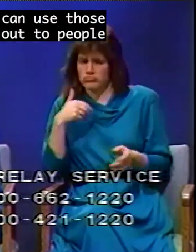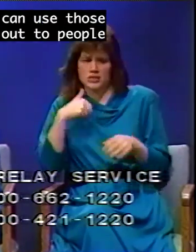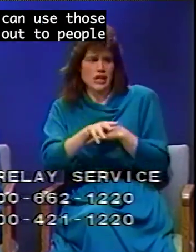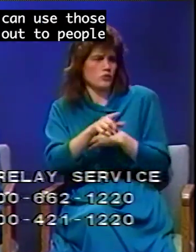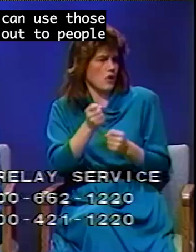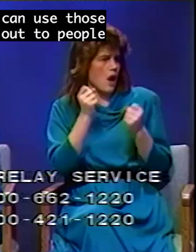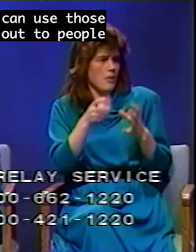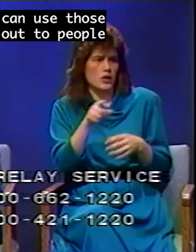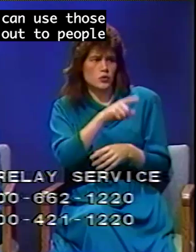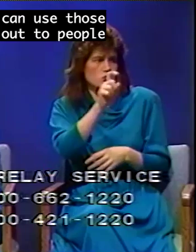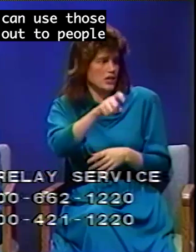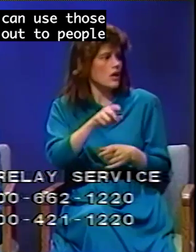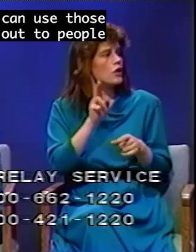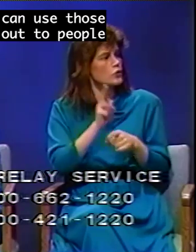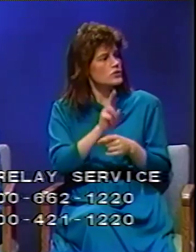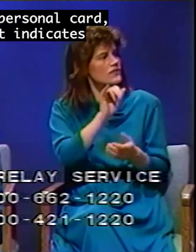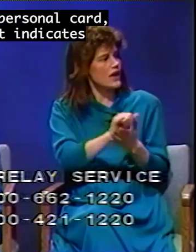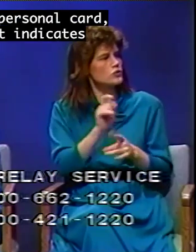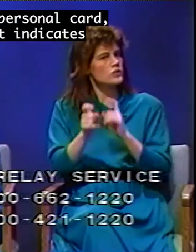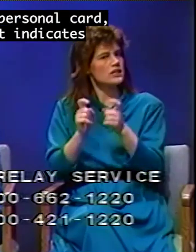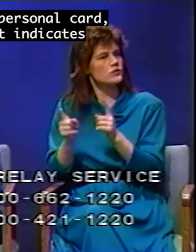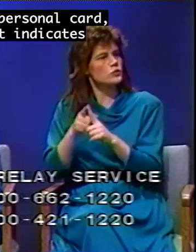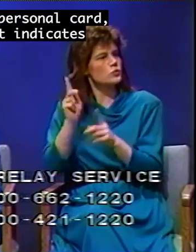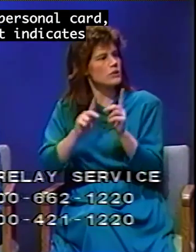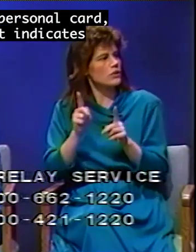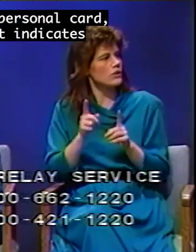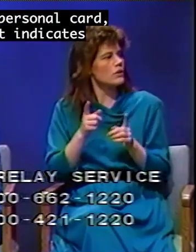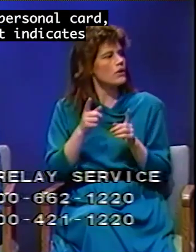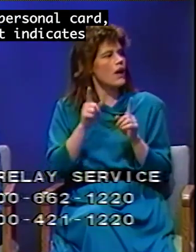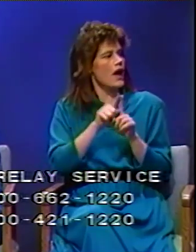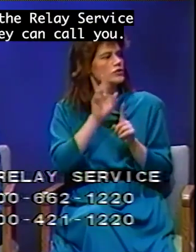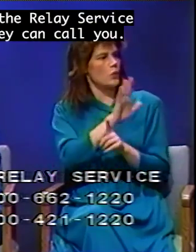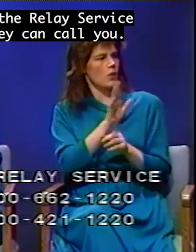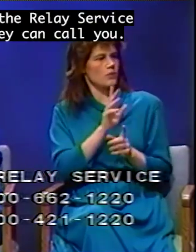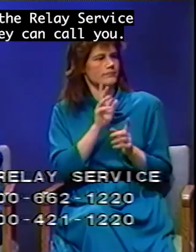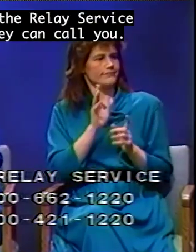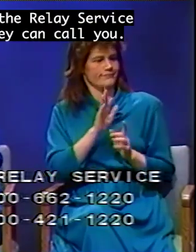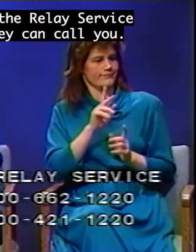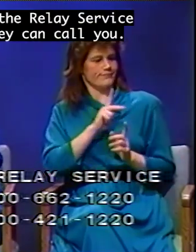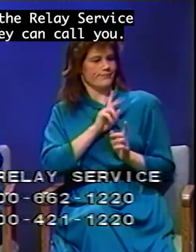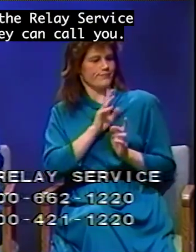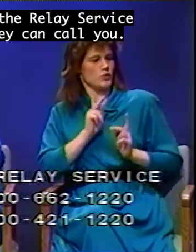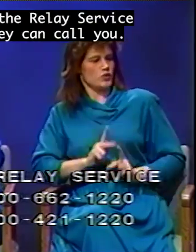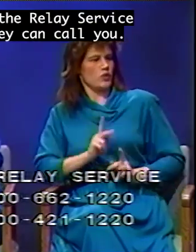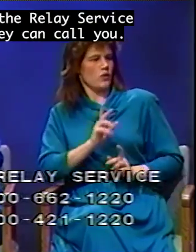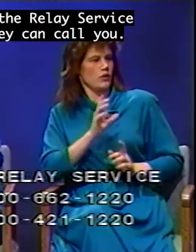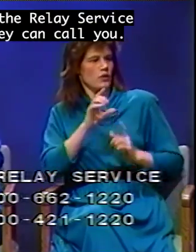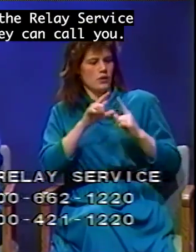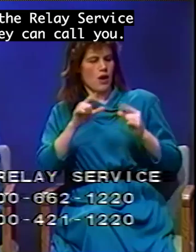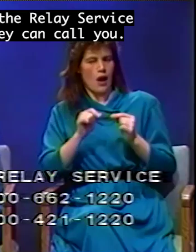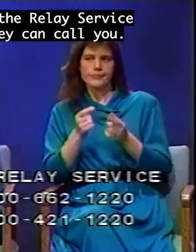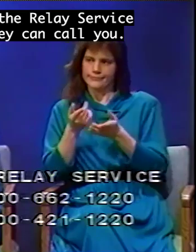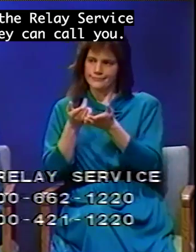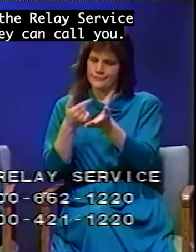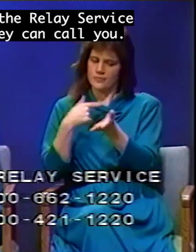And you can use those to hand out to people as your personal card, and it indicates how to get the Relay Service so that they can call you.